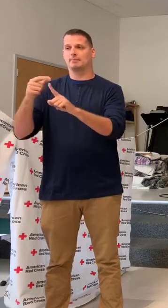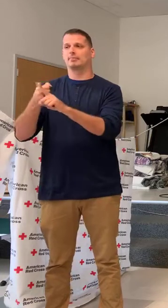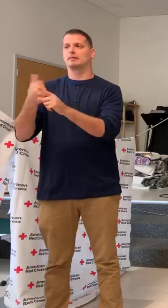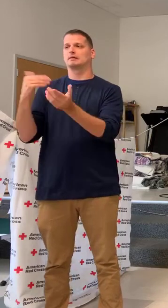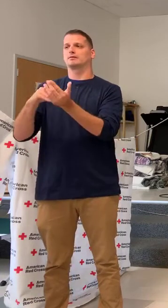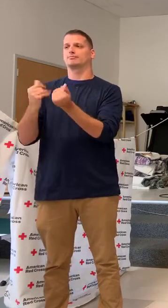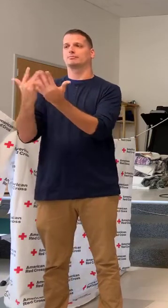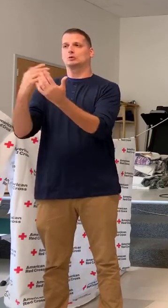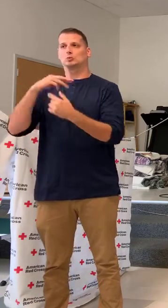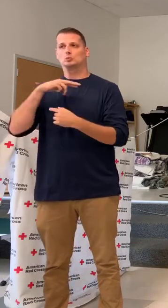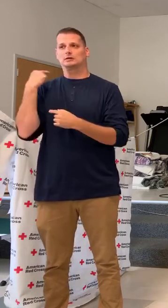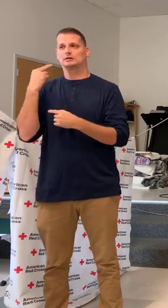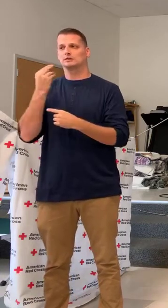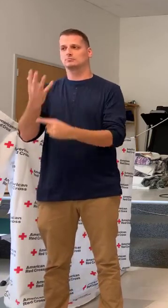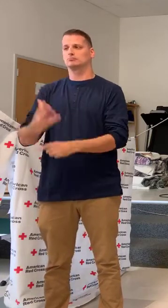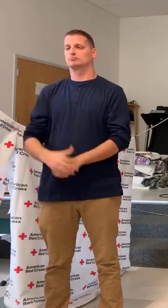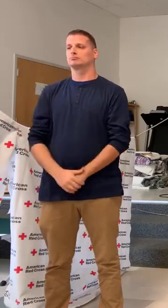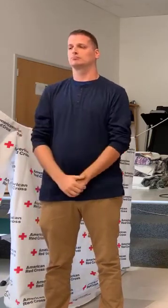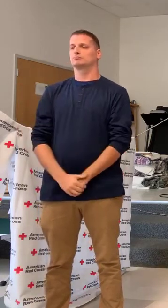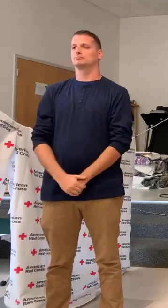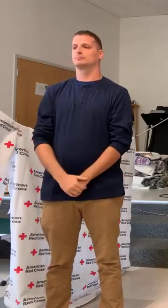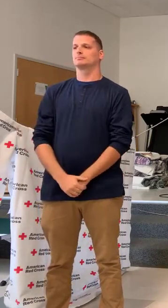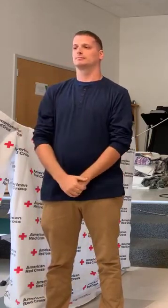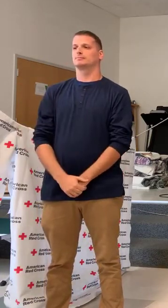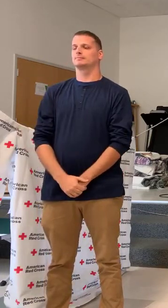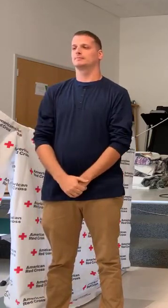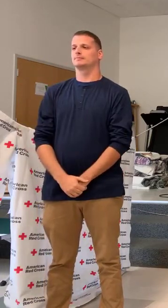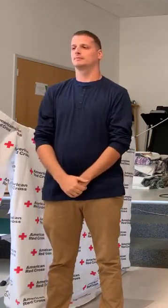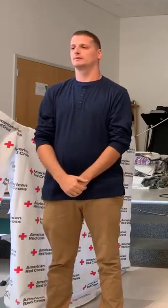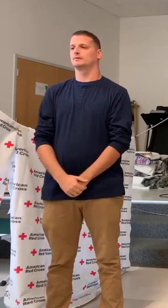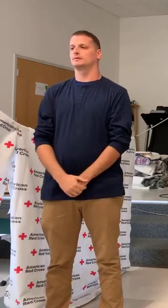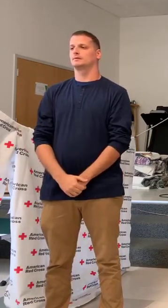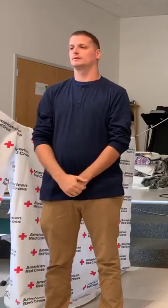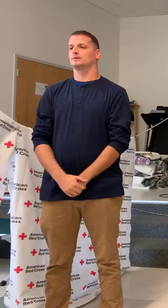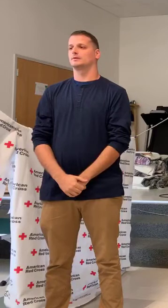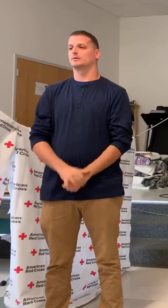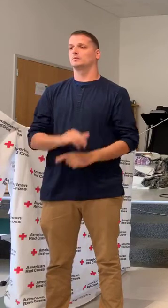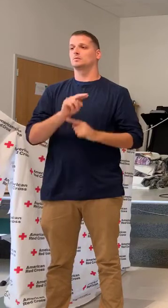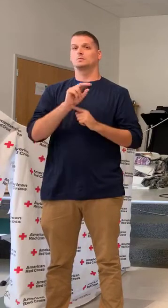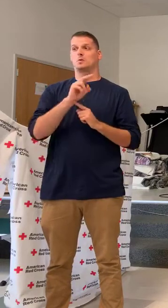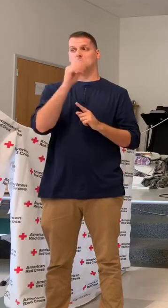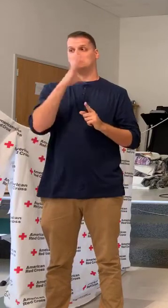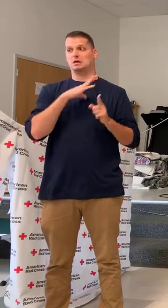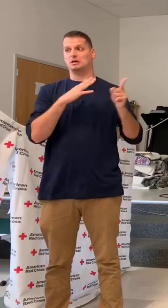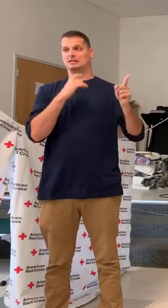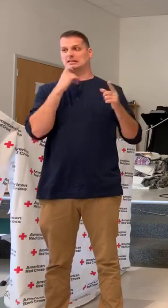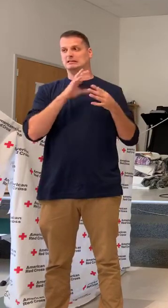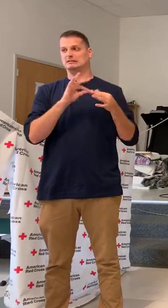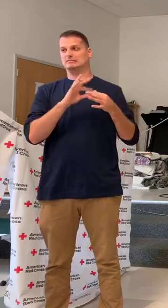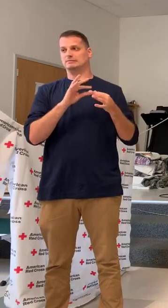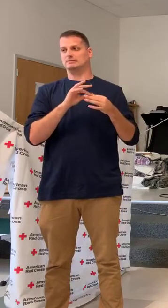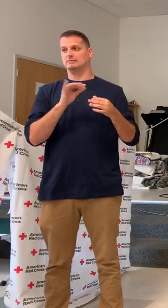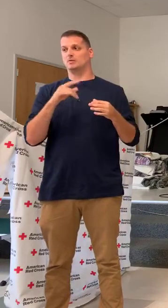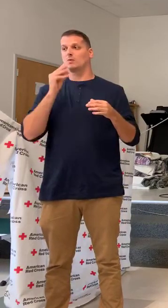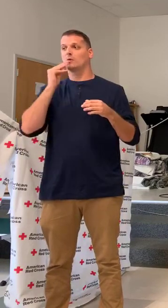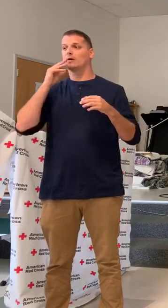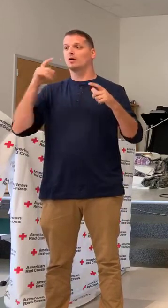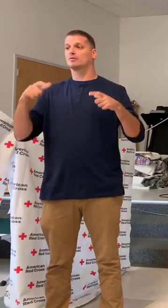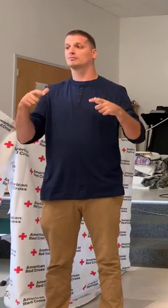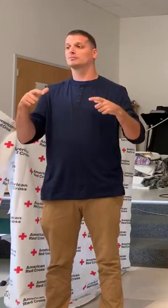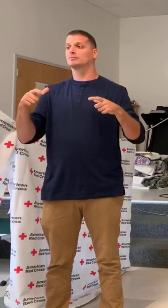homes. So, like Norm had mentioned, is we want to stay on the footprints of